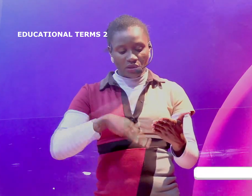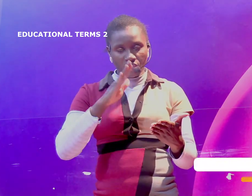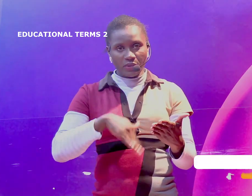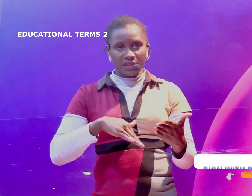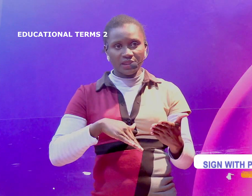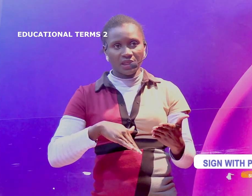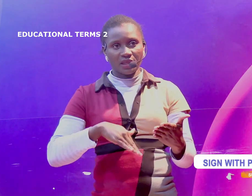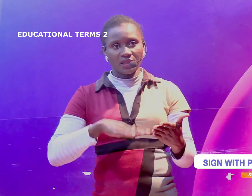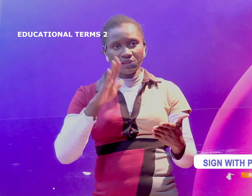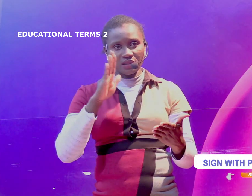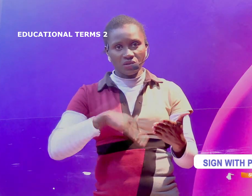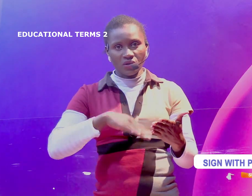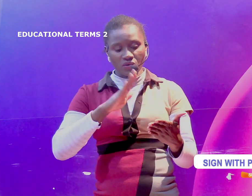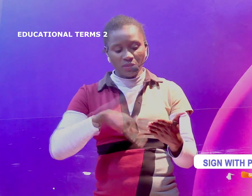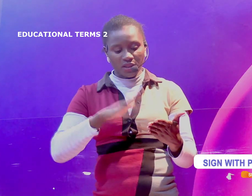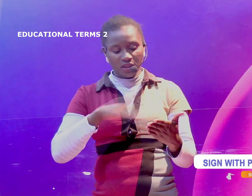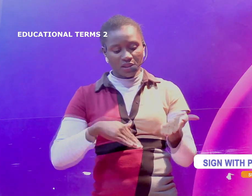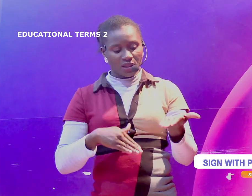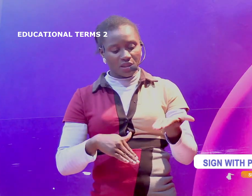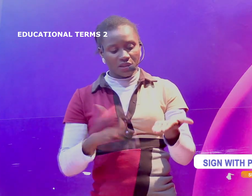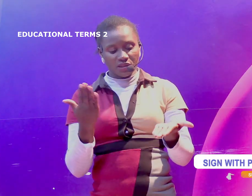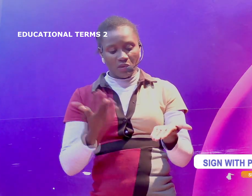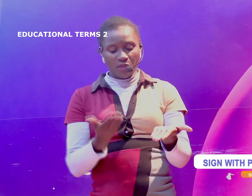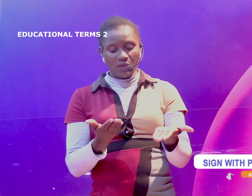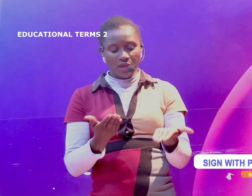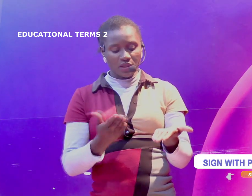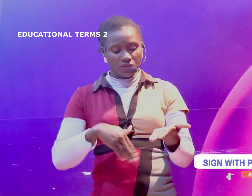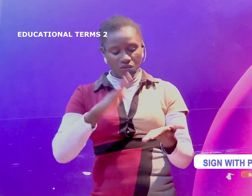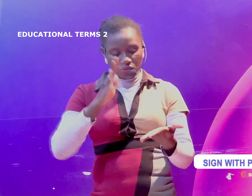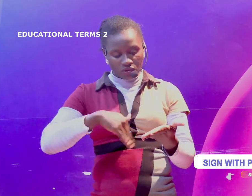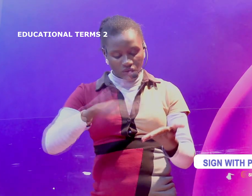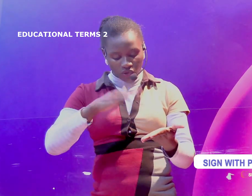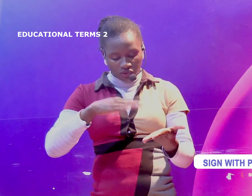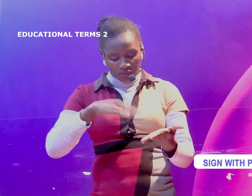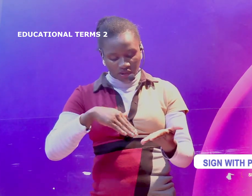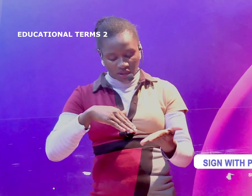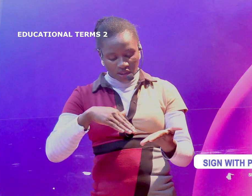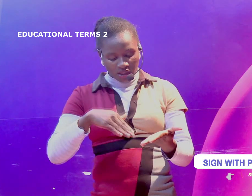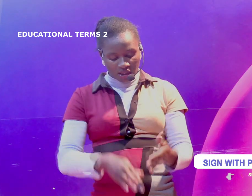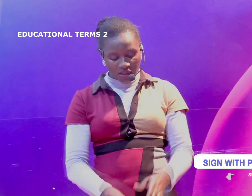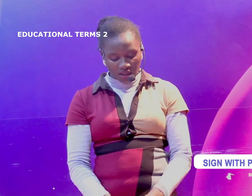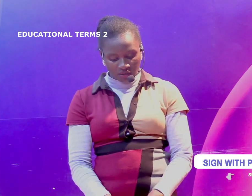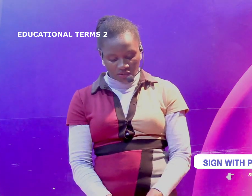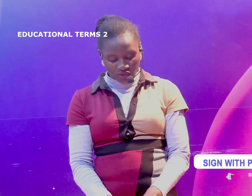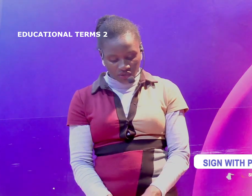document, like this, document, it is a paper. So document. And then we also